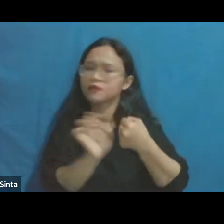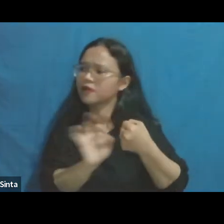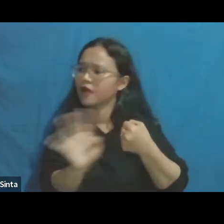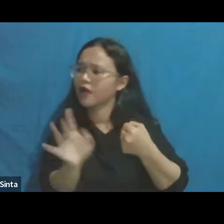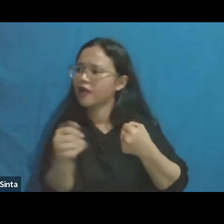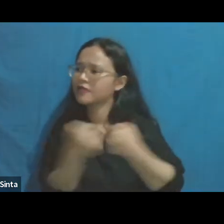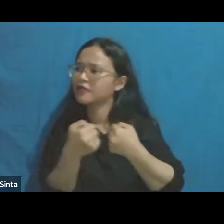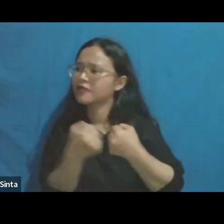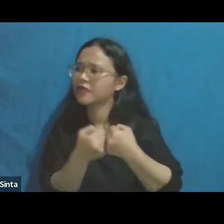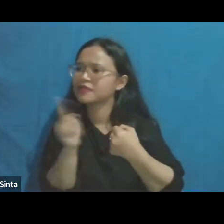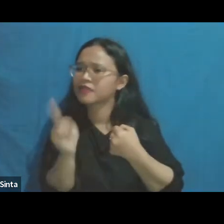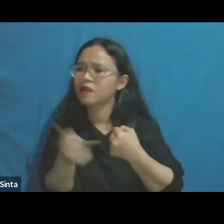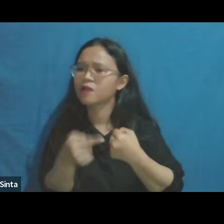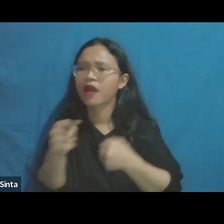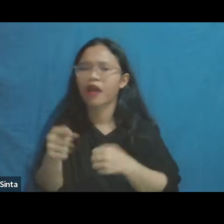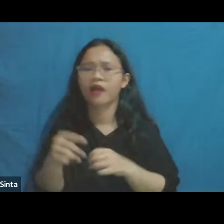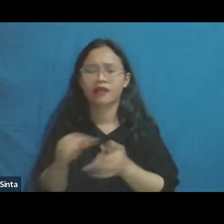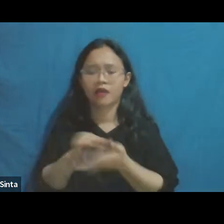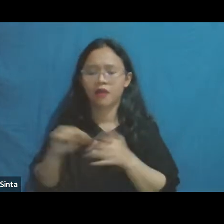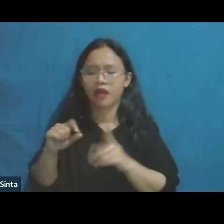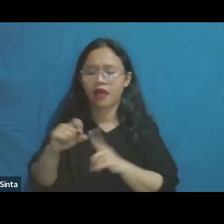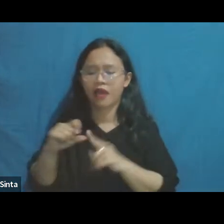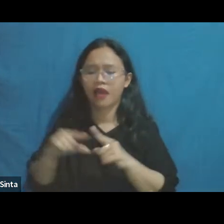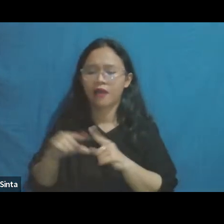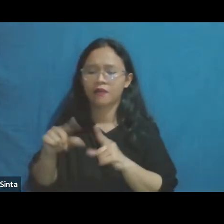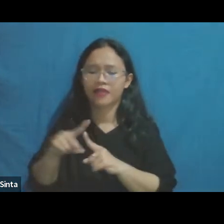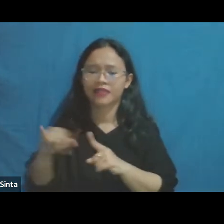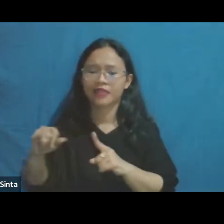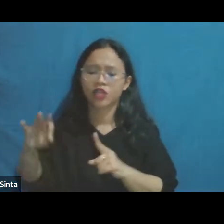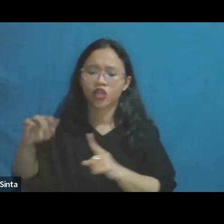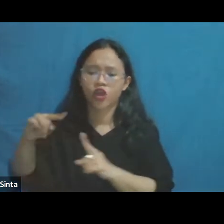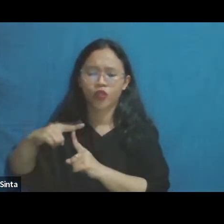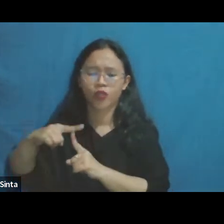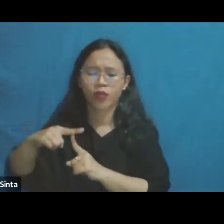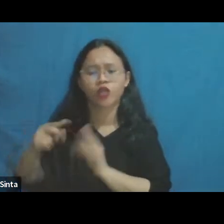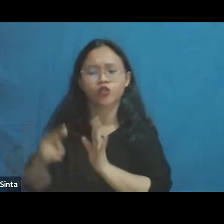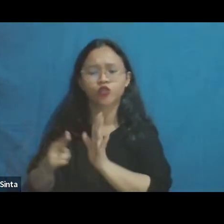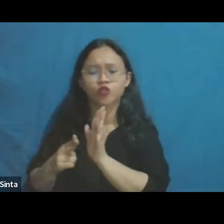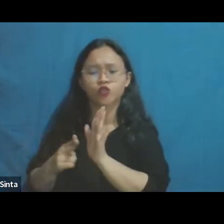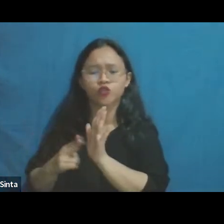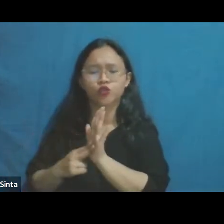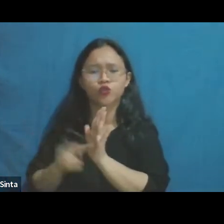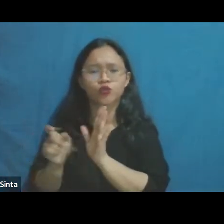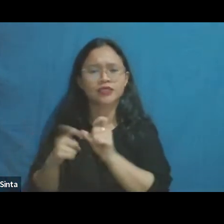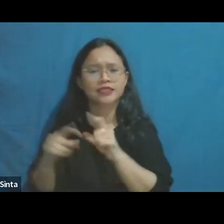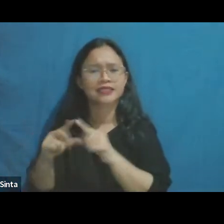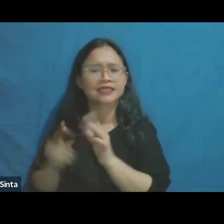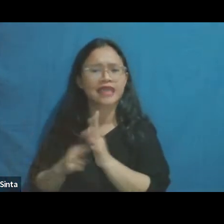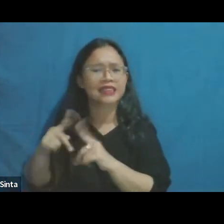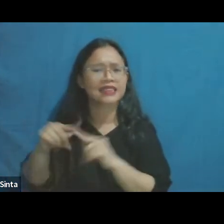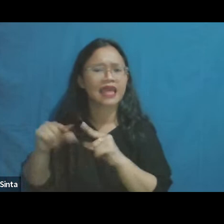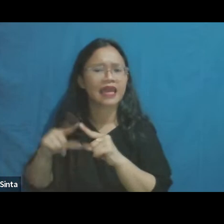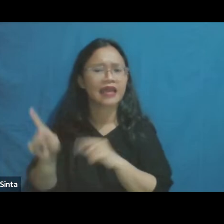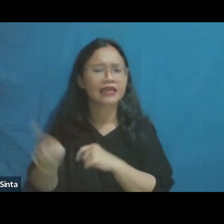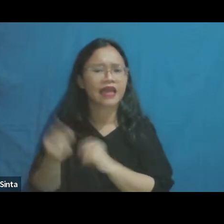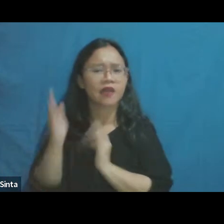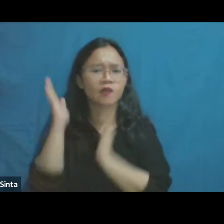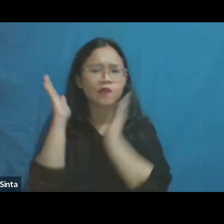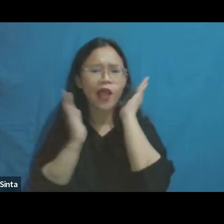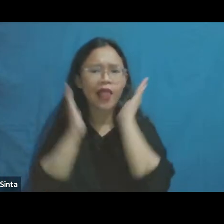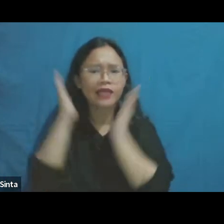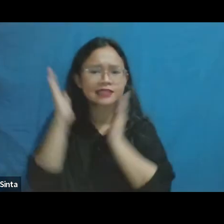Patriot Garuda Nusantara, that's the militia. I think it was created by the commander of the